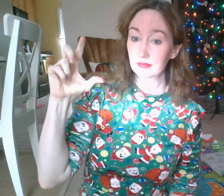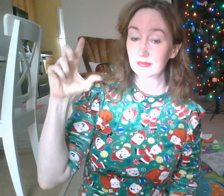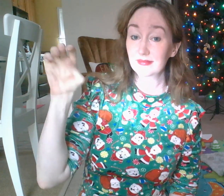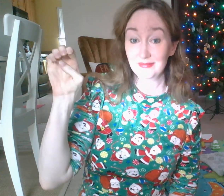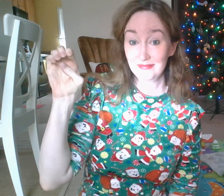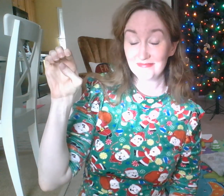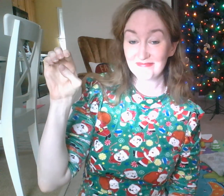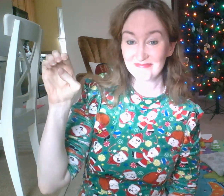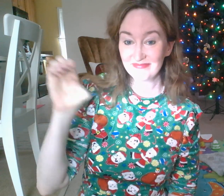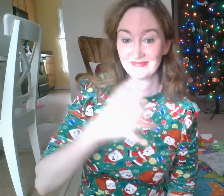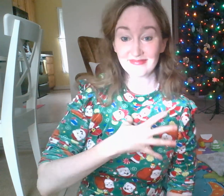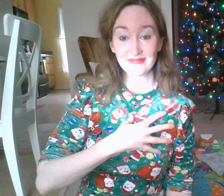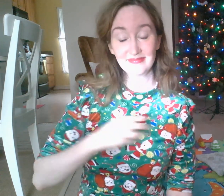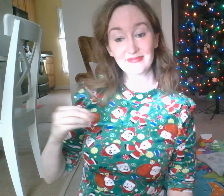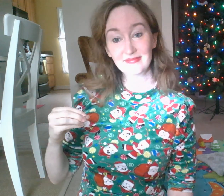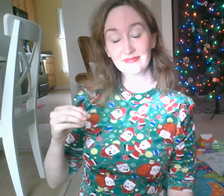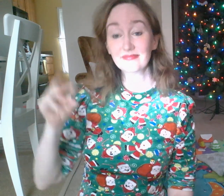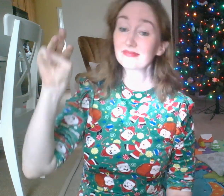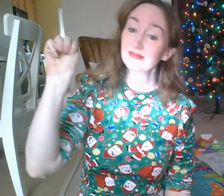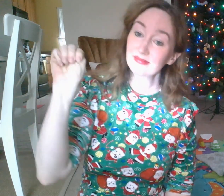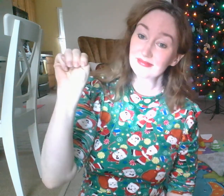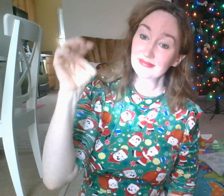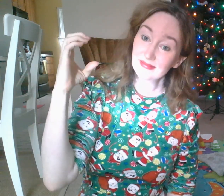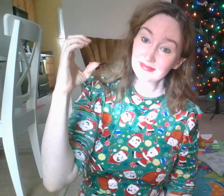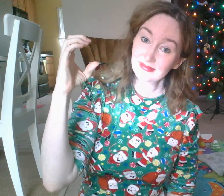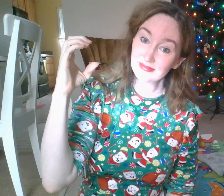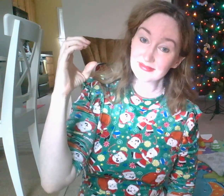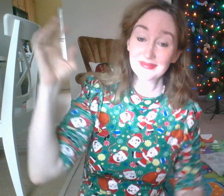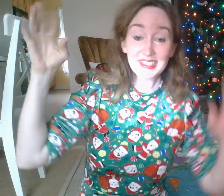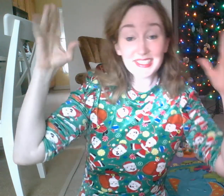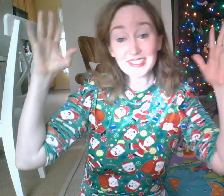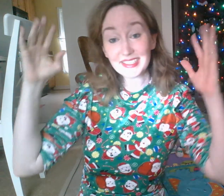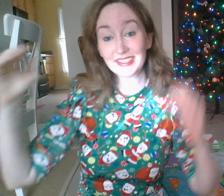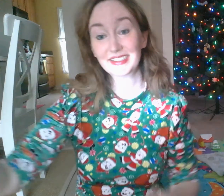mm, mm.